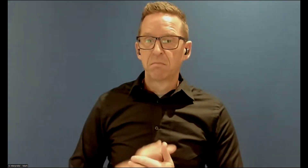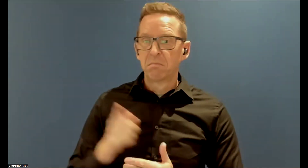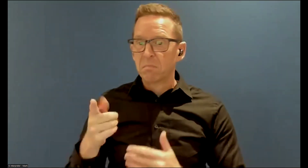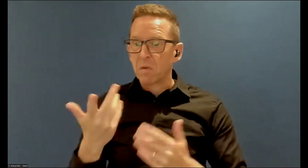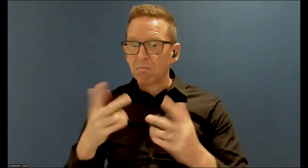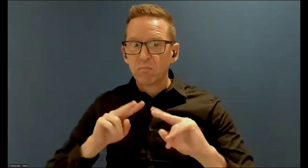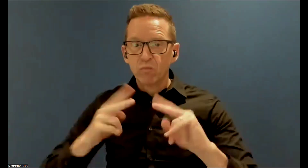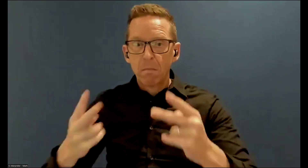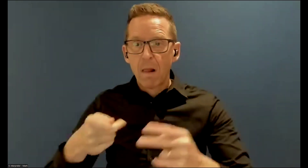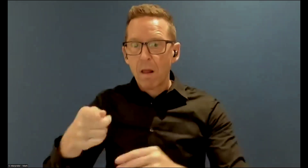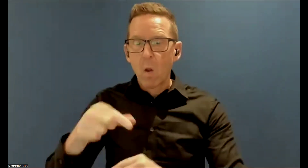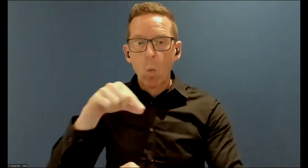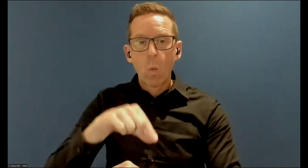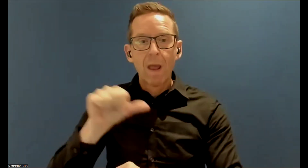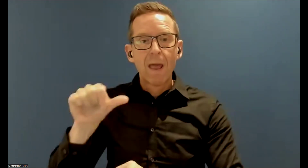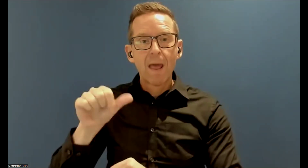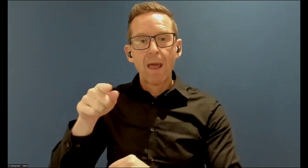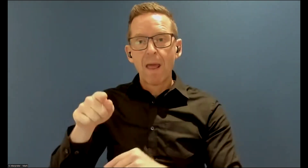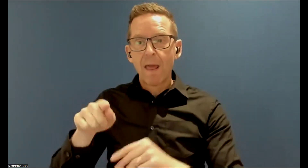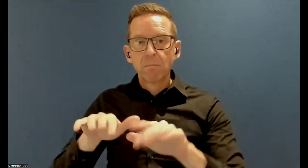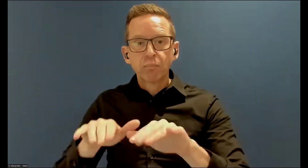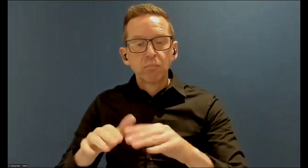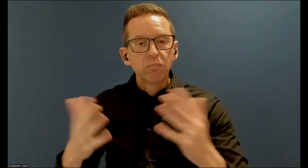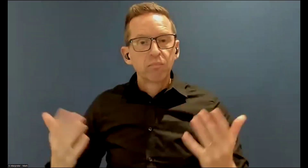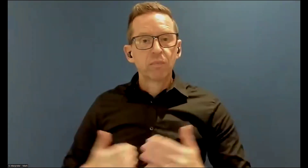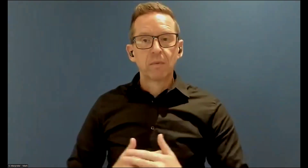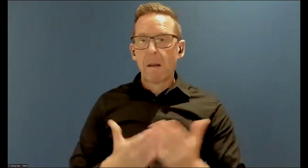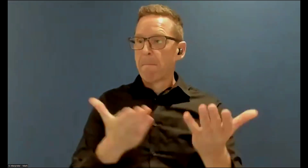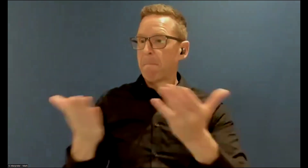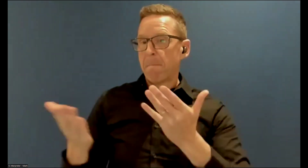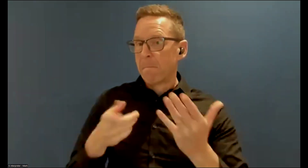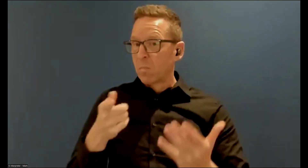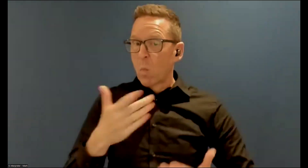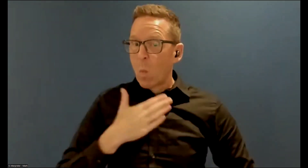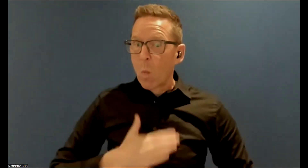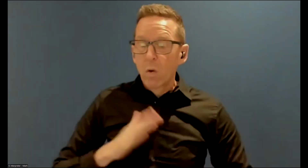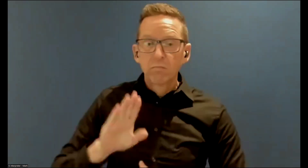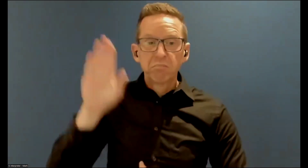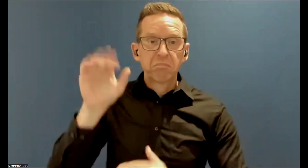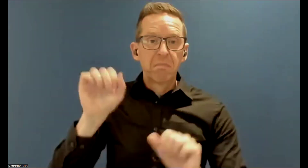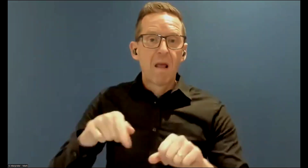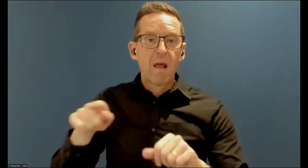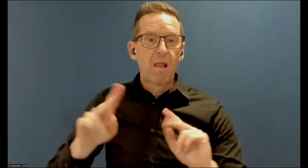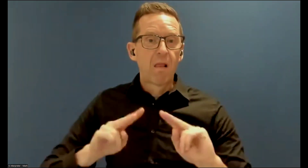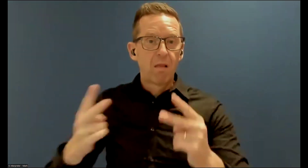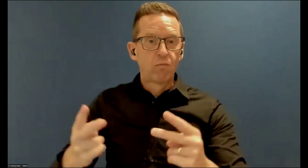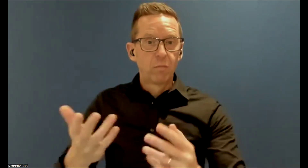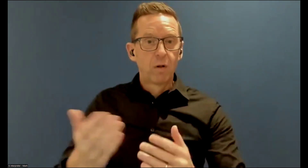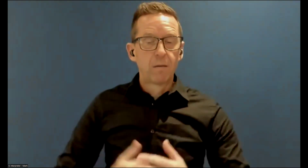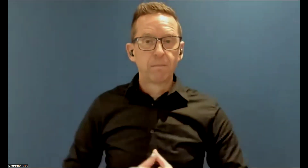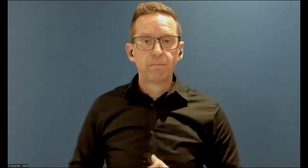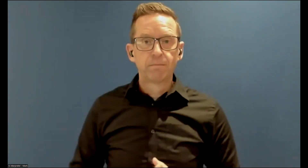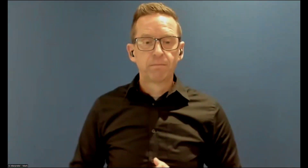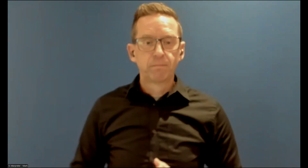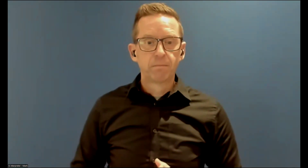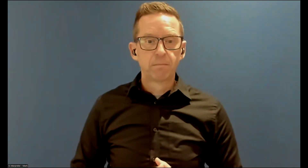put anyone on the spot, it's entirely up to you if you'd like to respond. Yeah, can I please?